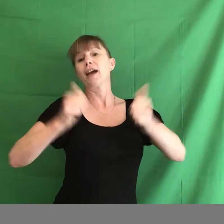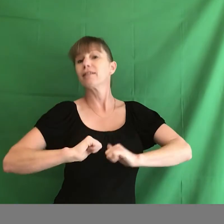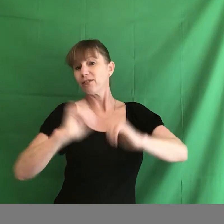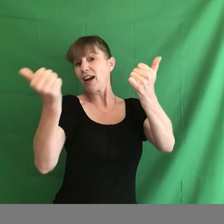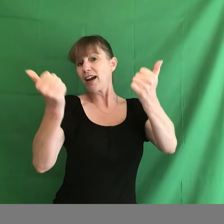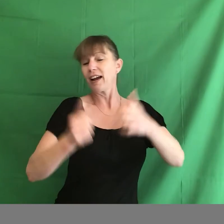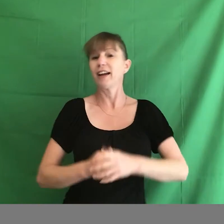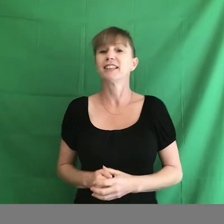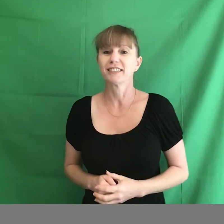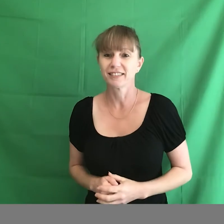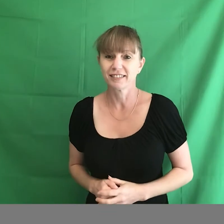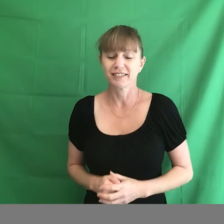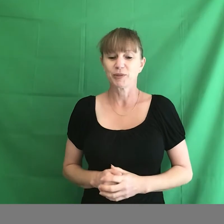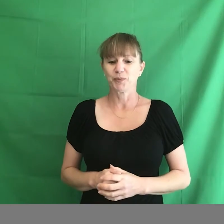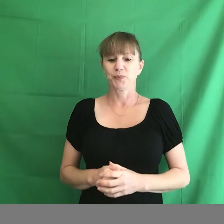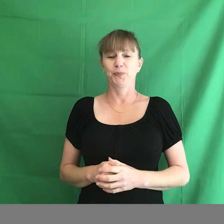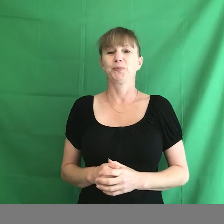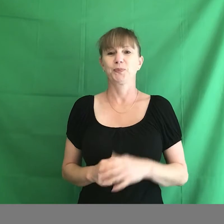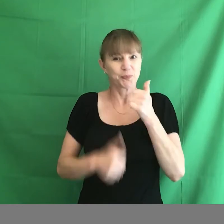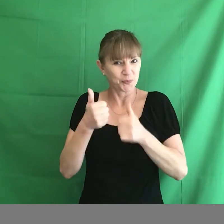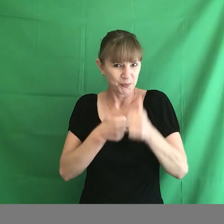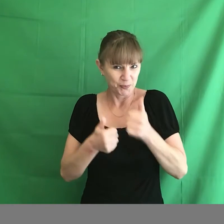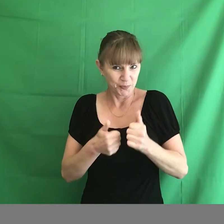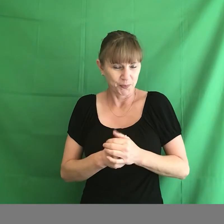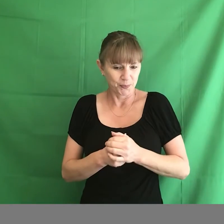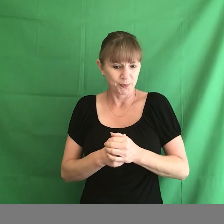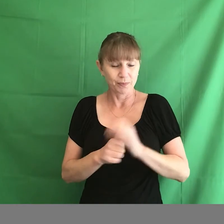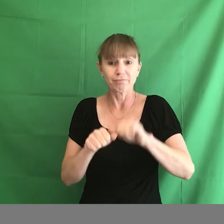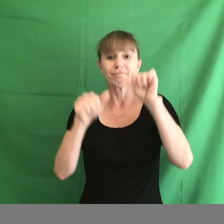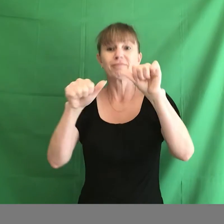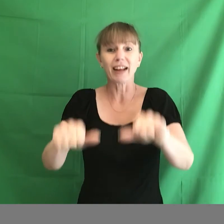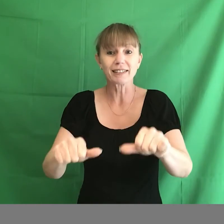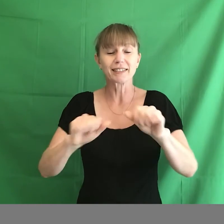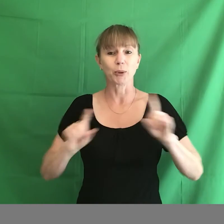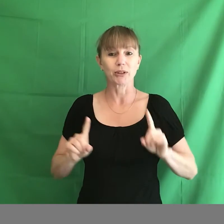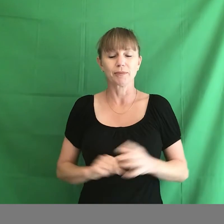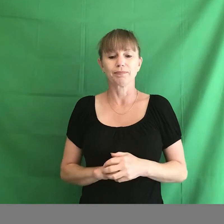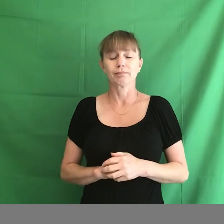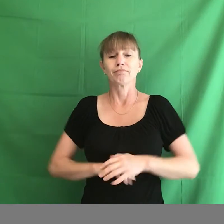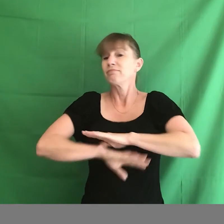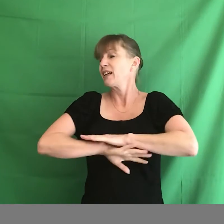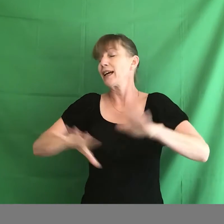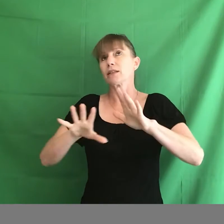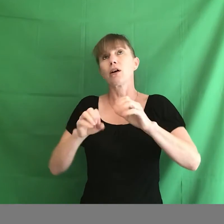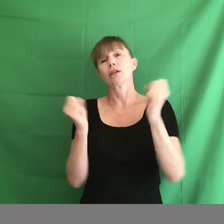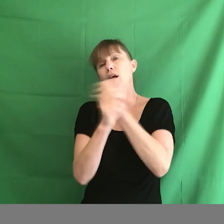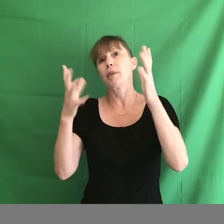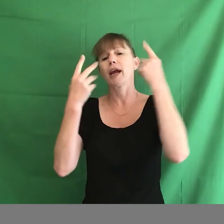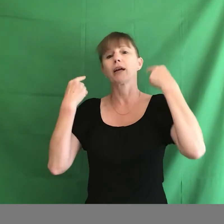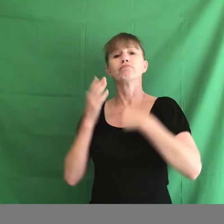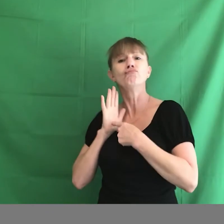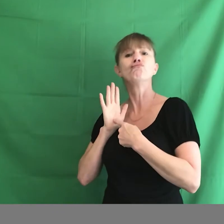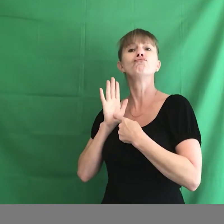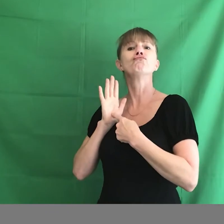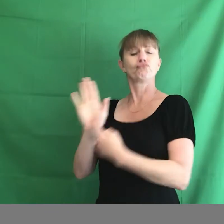fine, fine, fine. Well done. The next bit that we got It's not a big statement, it's not